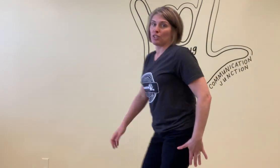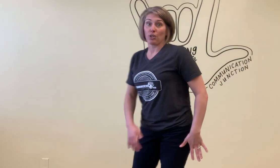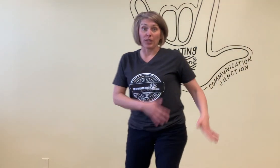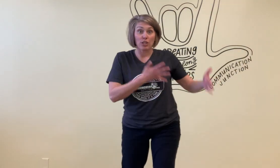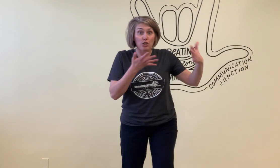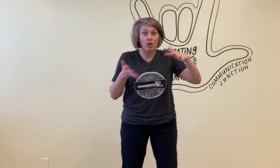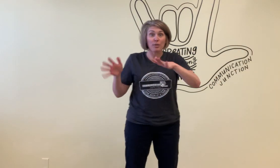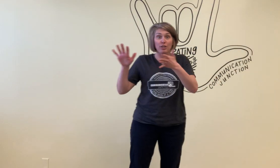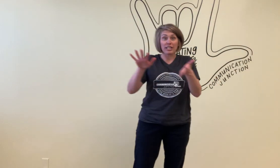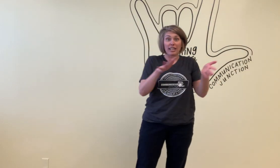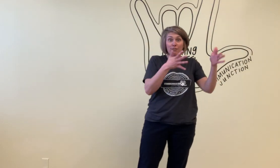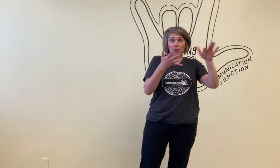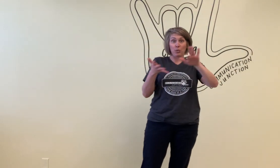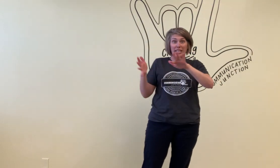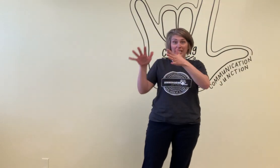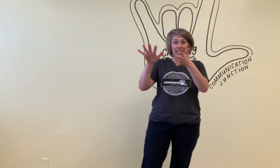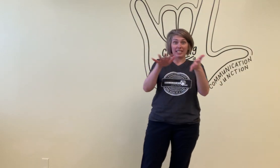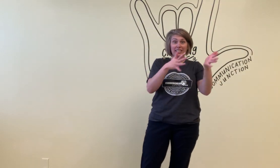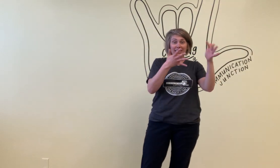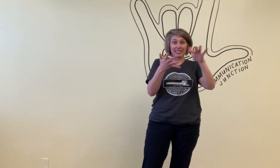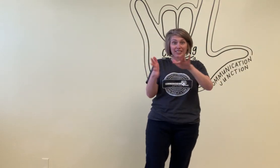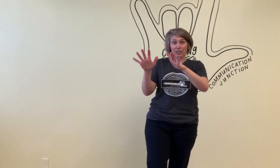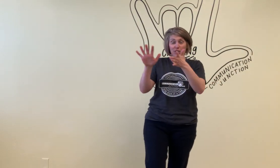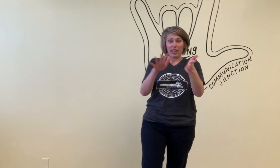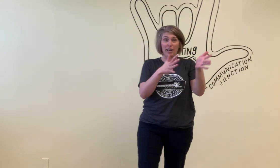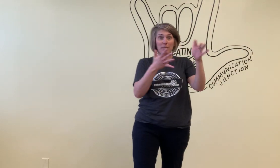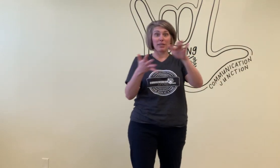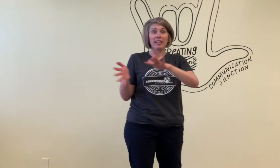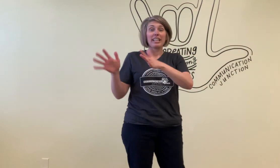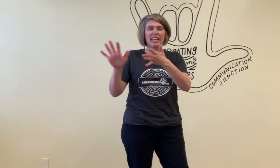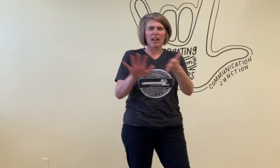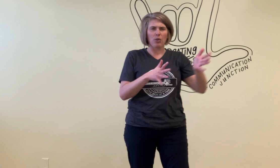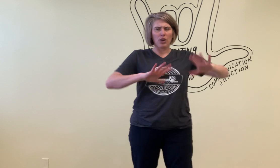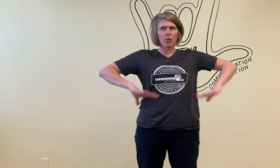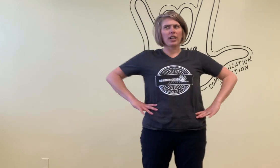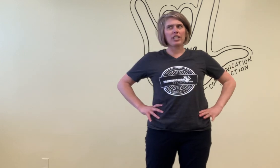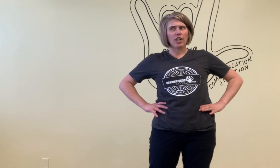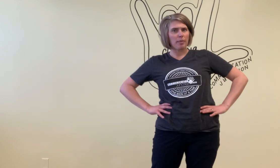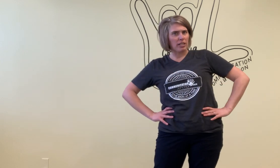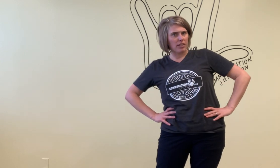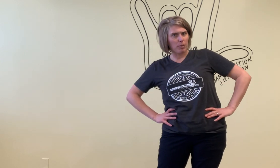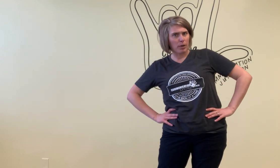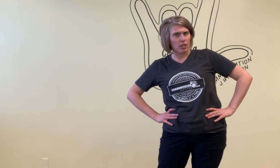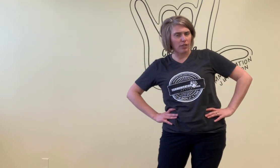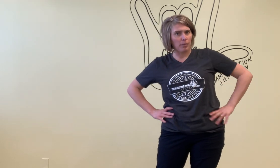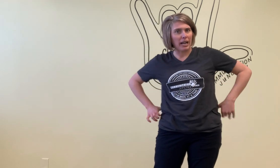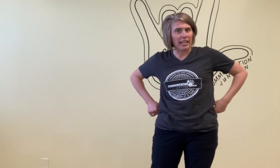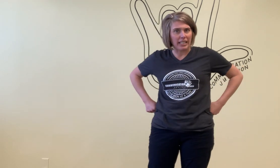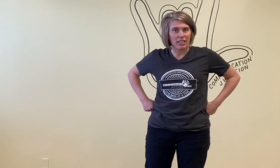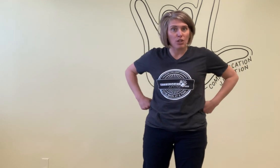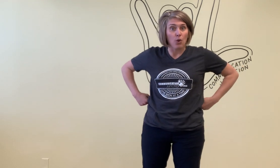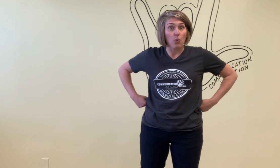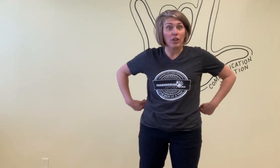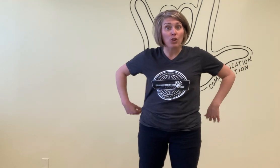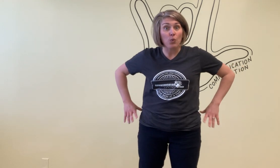So can you show me your sign for wind? Good job. Now, we're gonna talk about different parts of our bodies where the